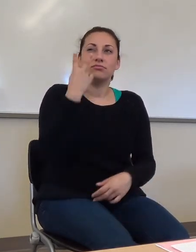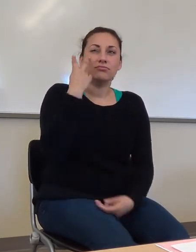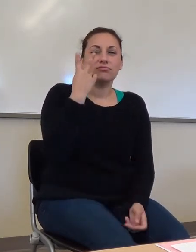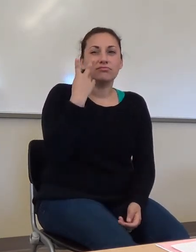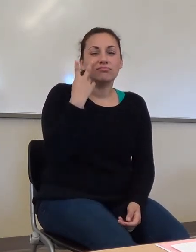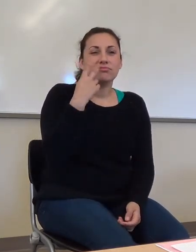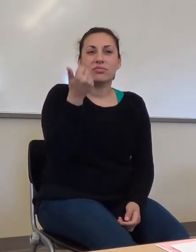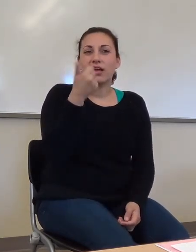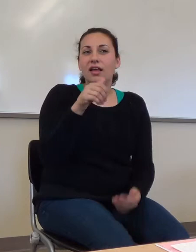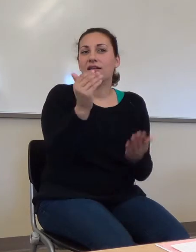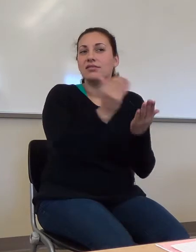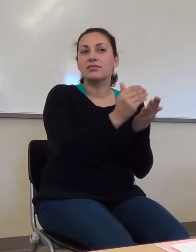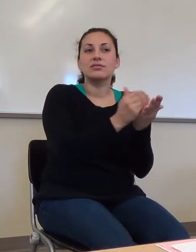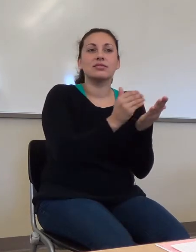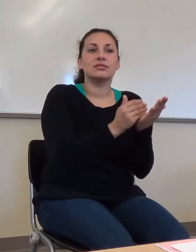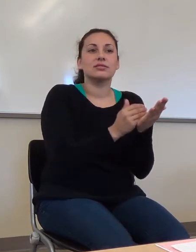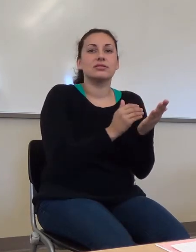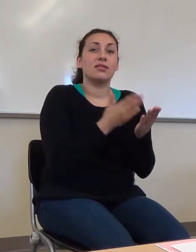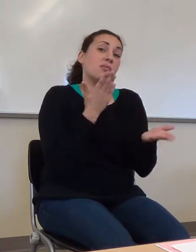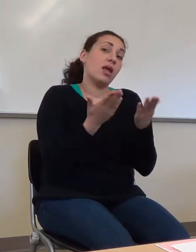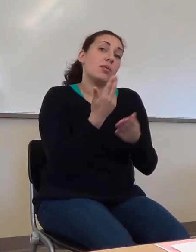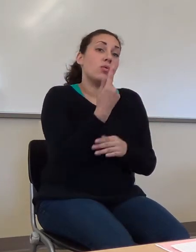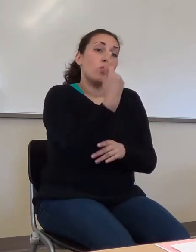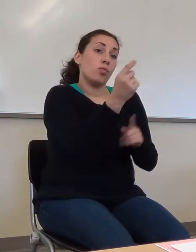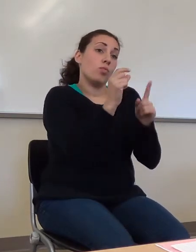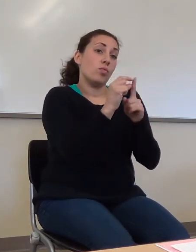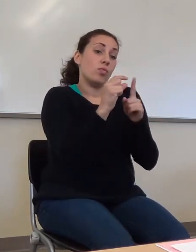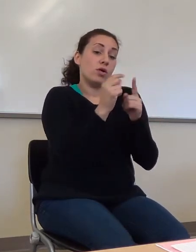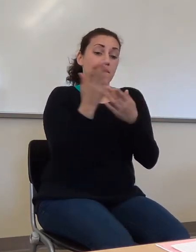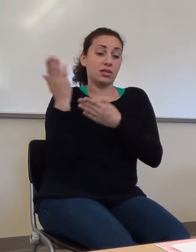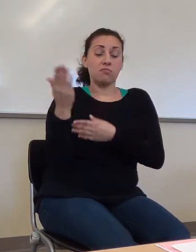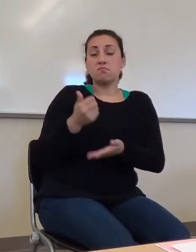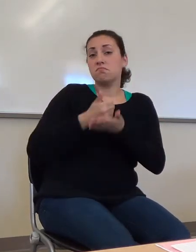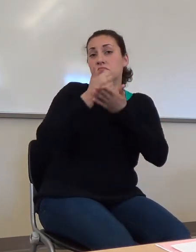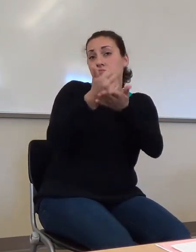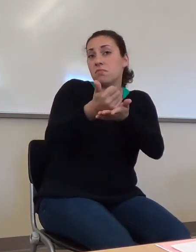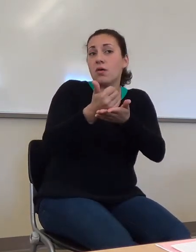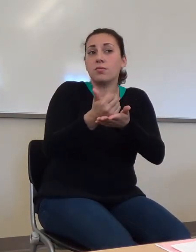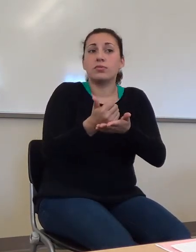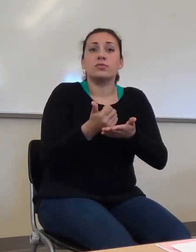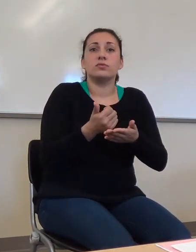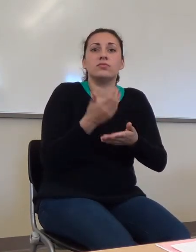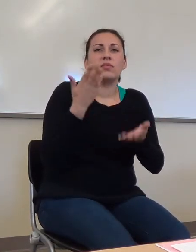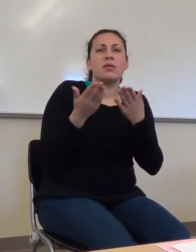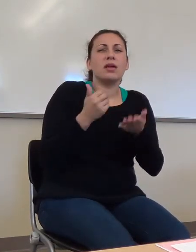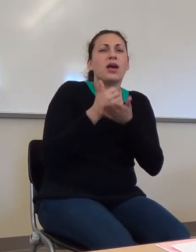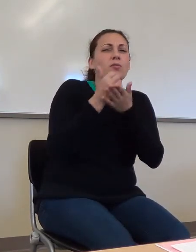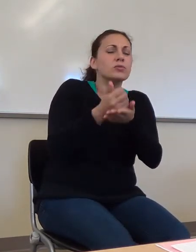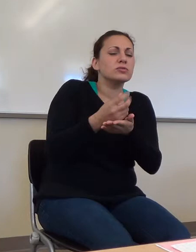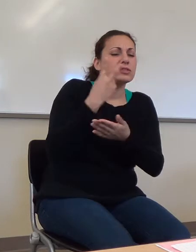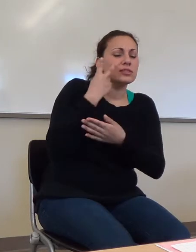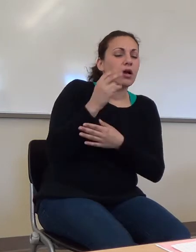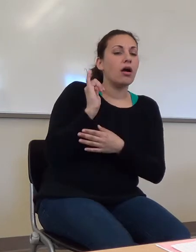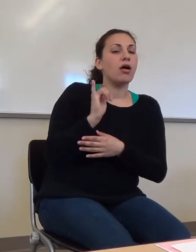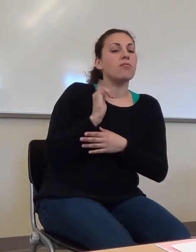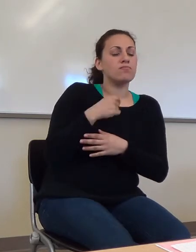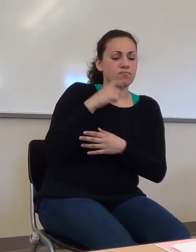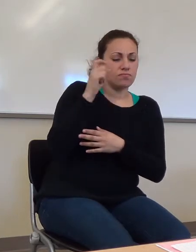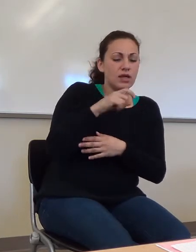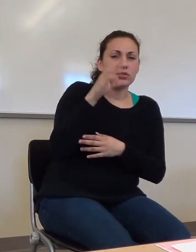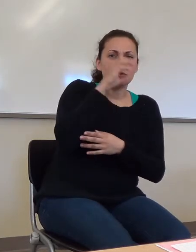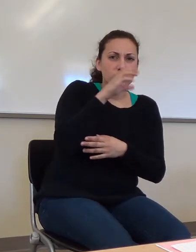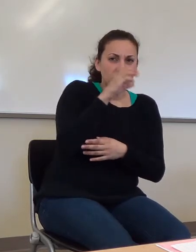any kind of list, even just one word here is gonna give you an idea that you need to be looking for the rest